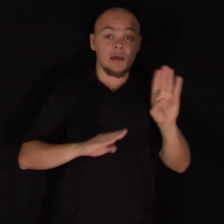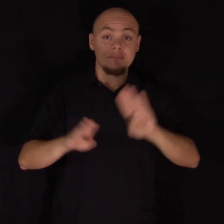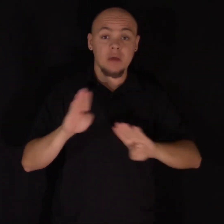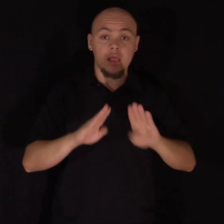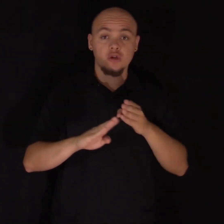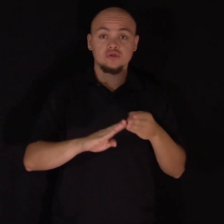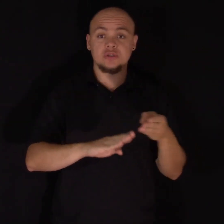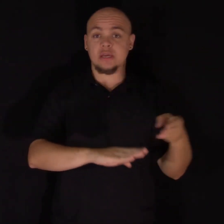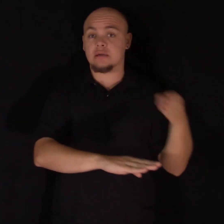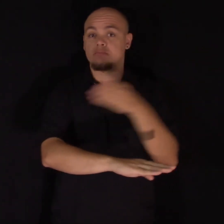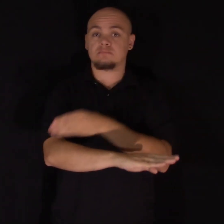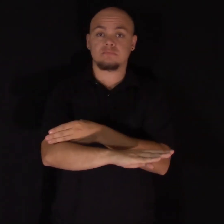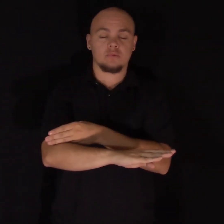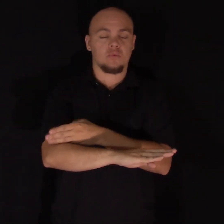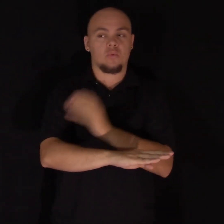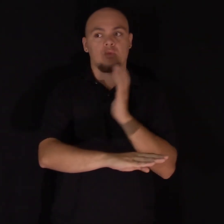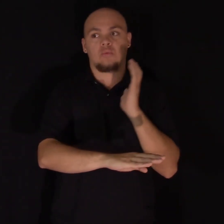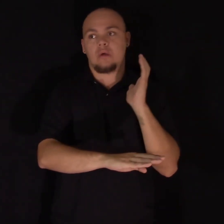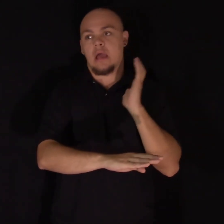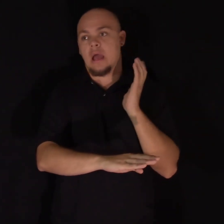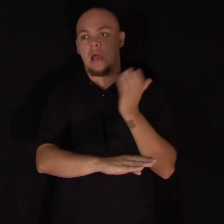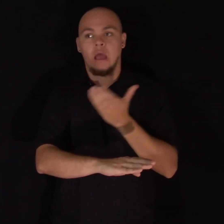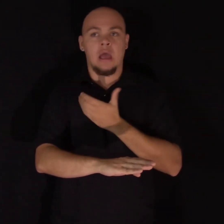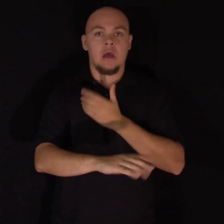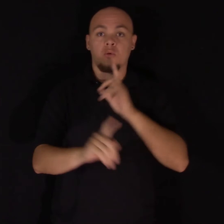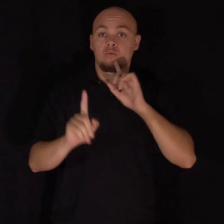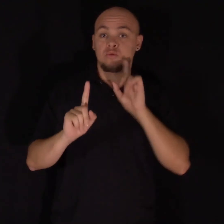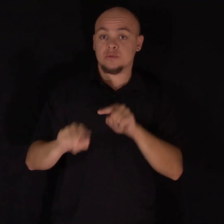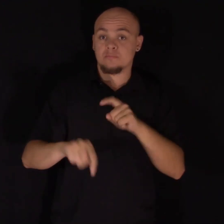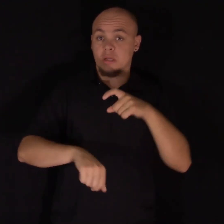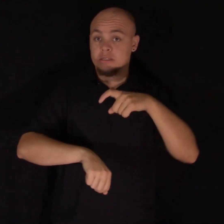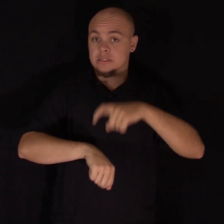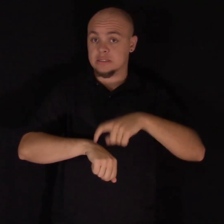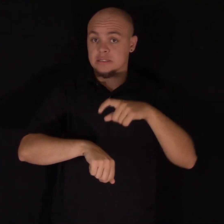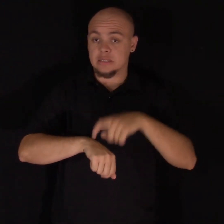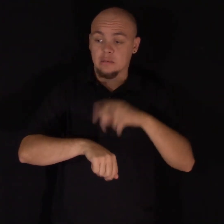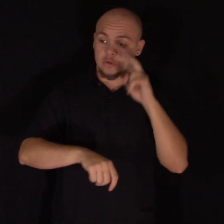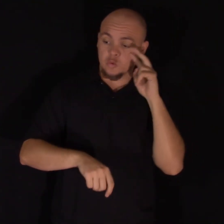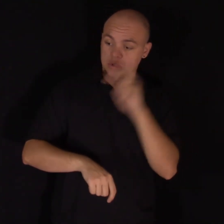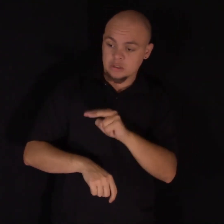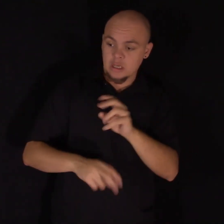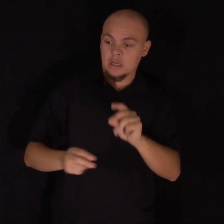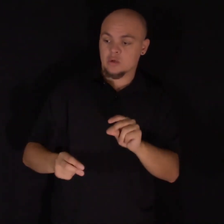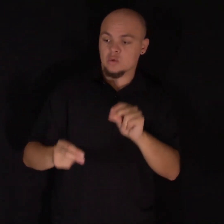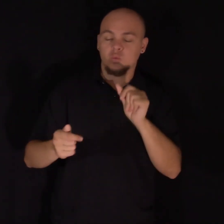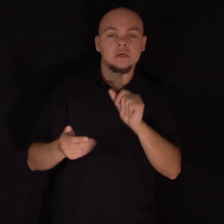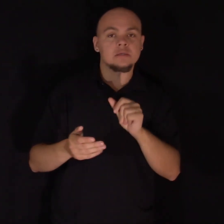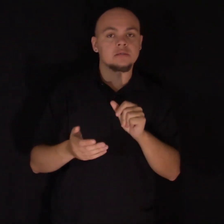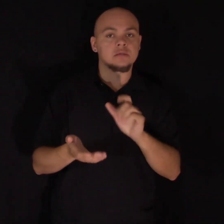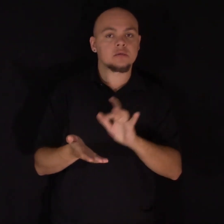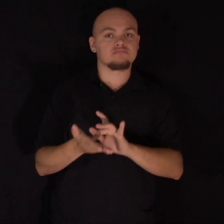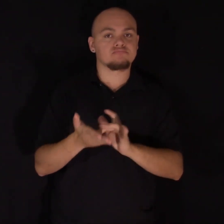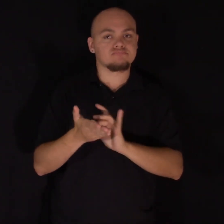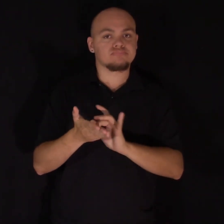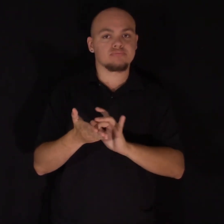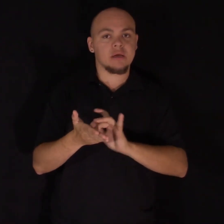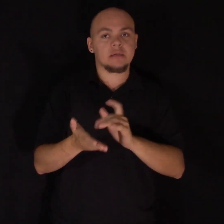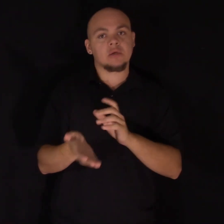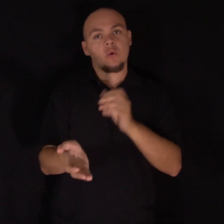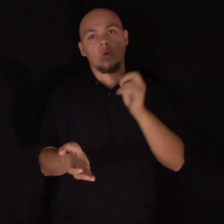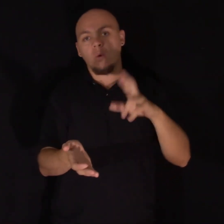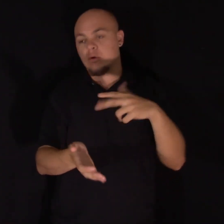that should dramatically change the turnaround time to look at a pathogen and be able to make drugs and vaccines that fit for